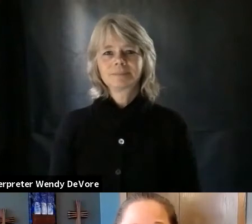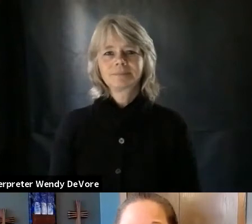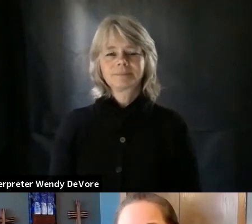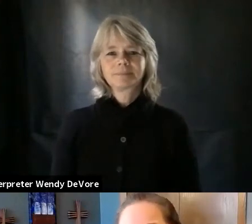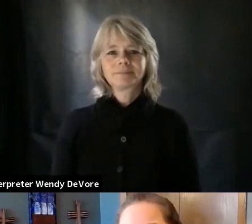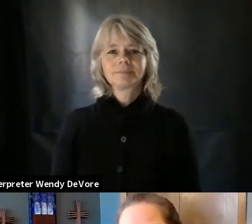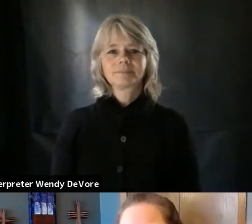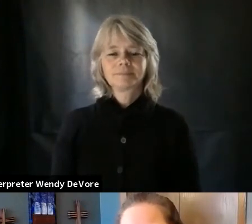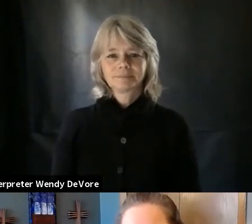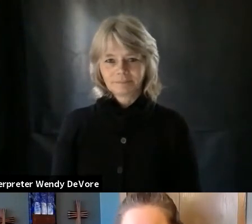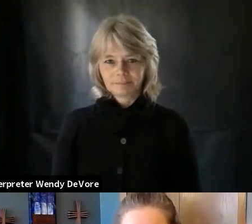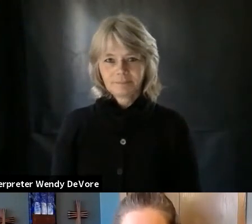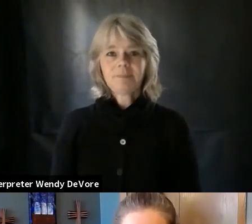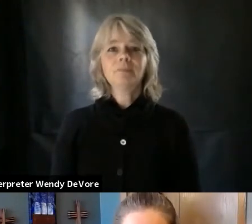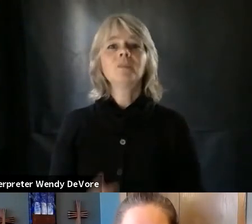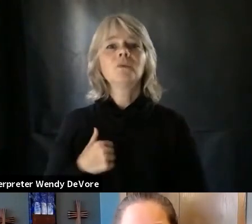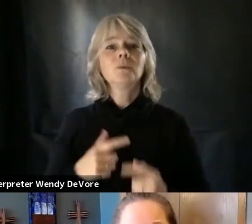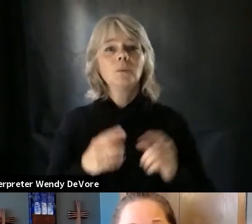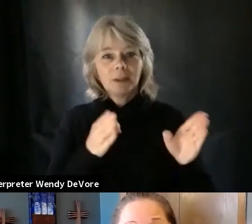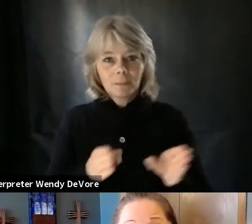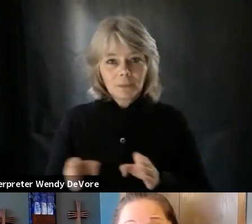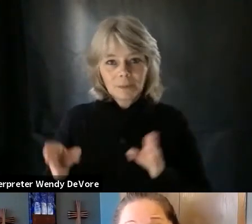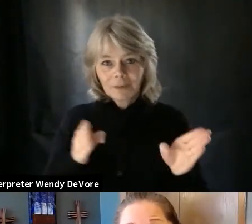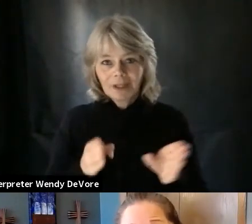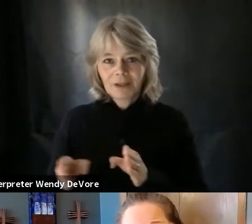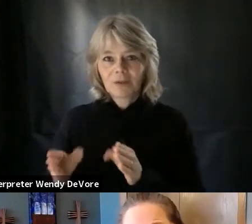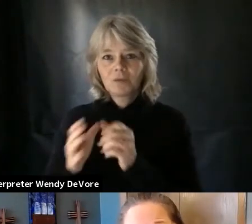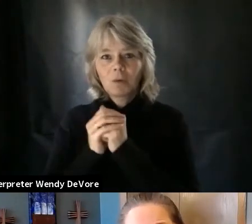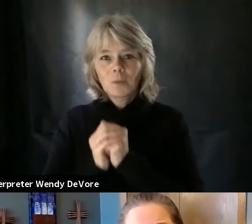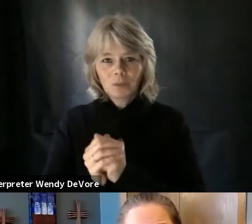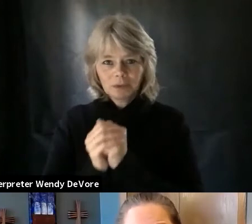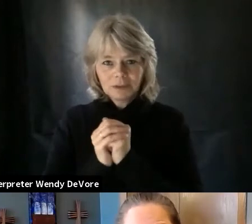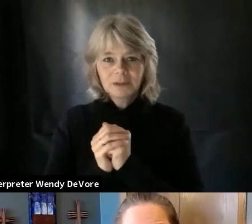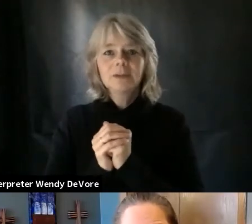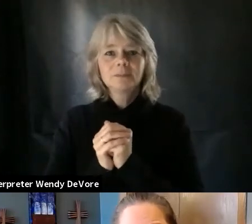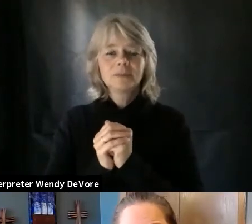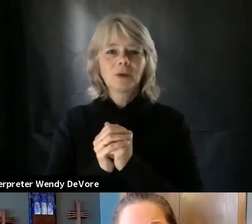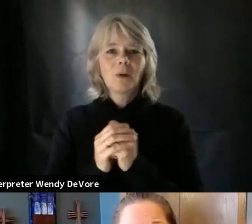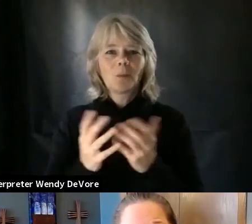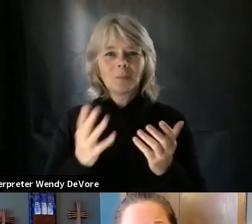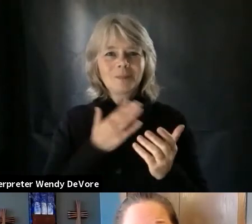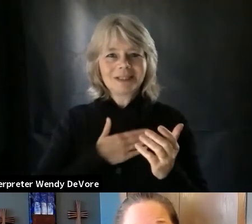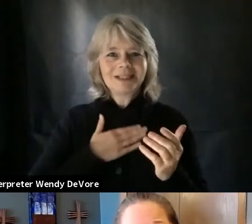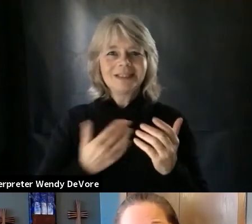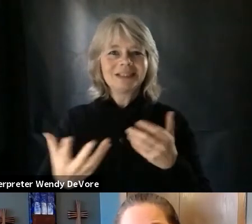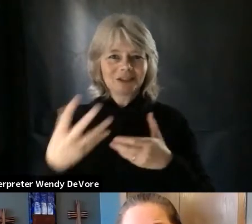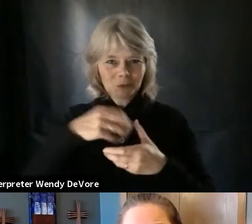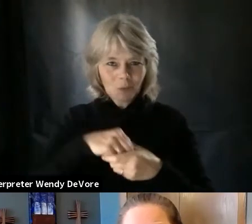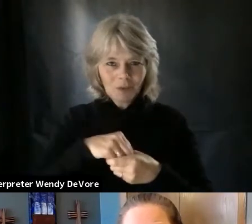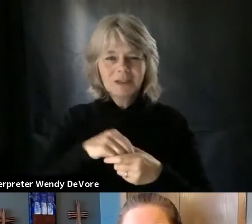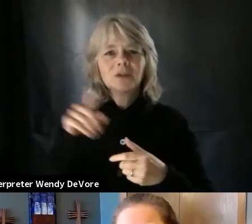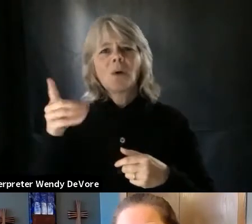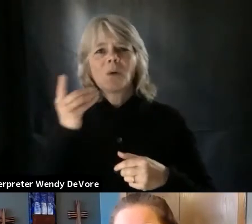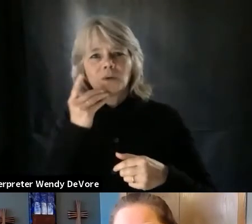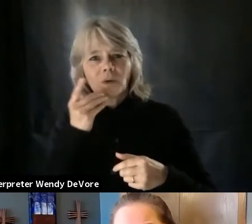So as we prepare for worship, I invite you to join in our call to worship. Dorothy will indicate for